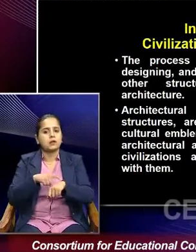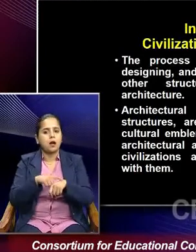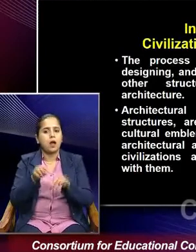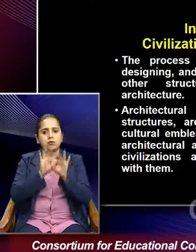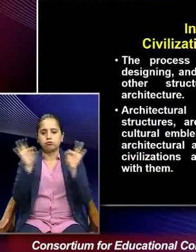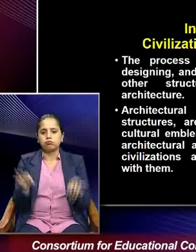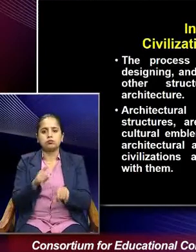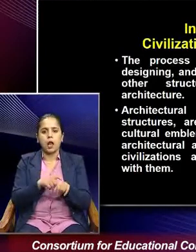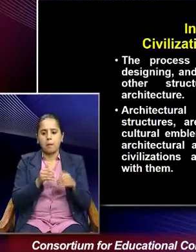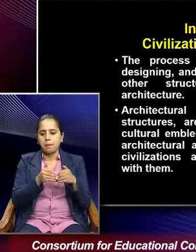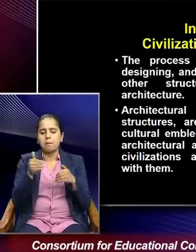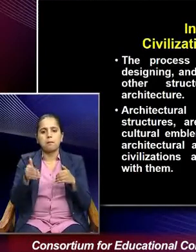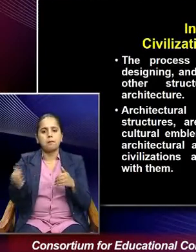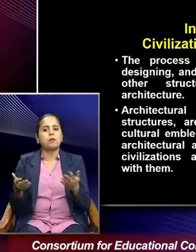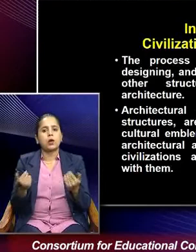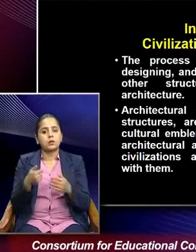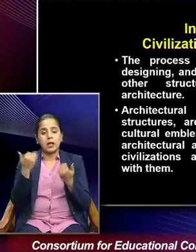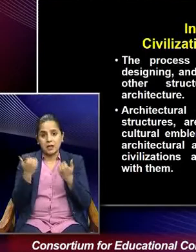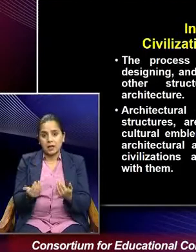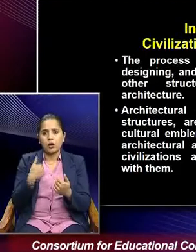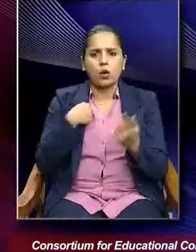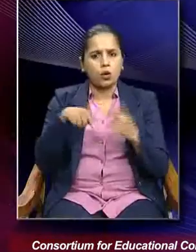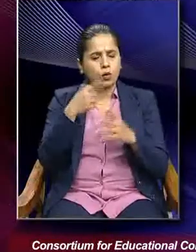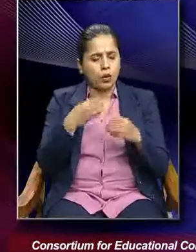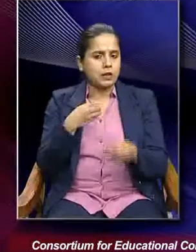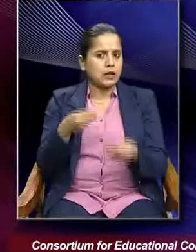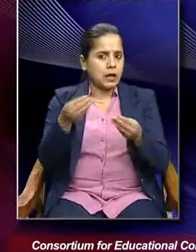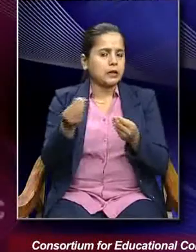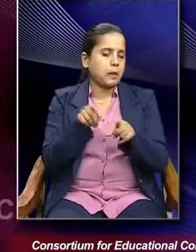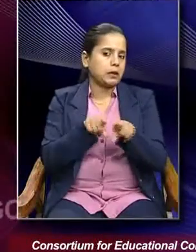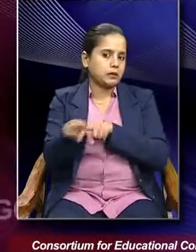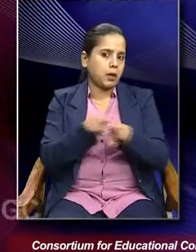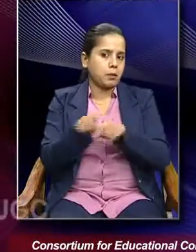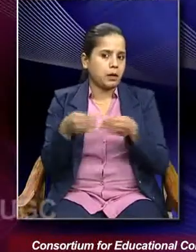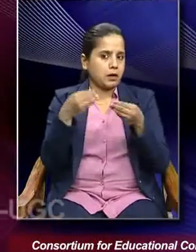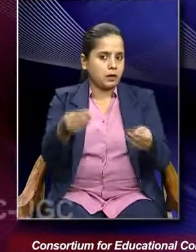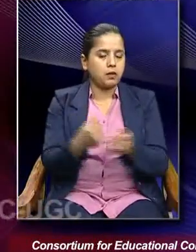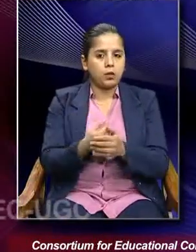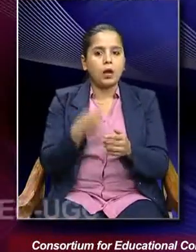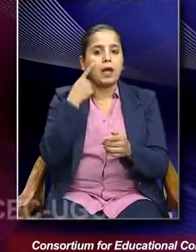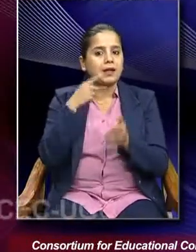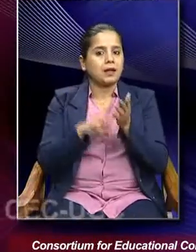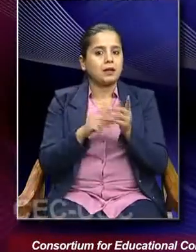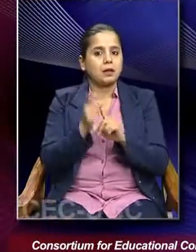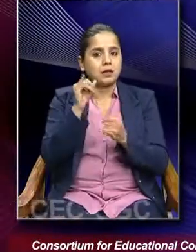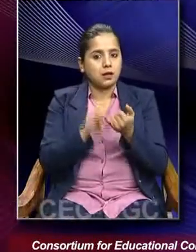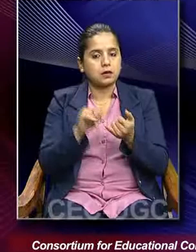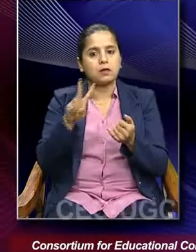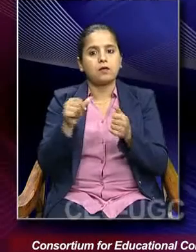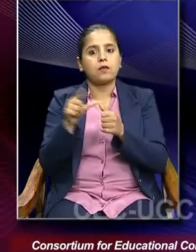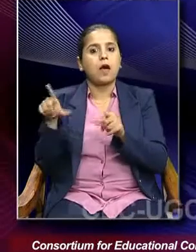frames. Presently, I would be giving some examples from Indus Valley